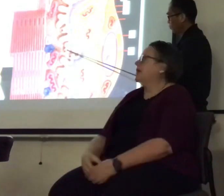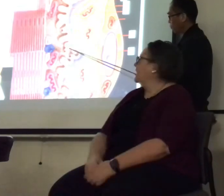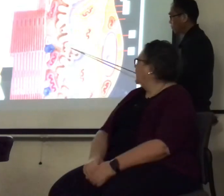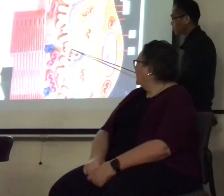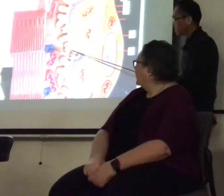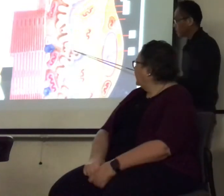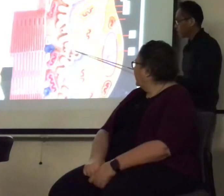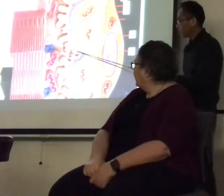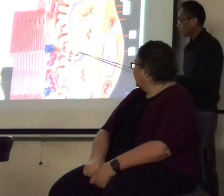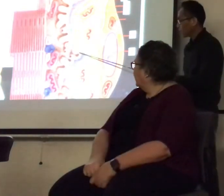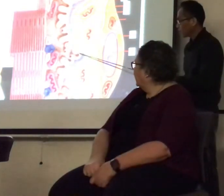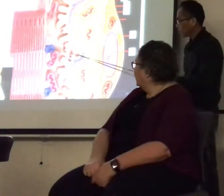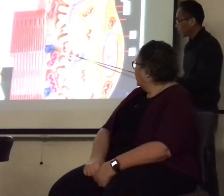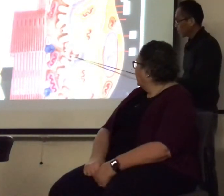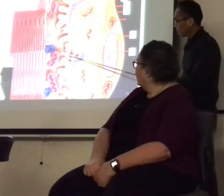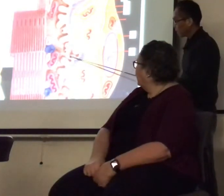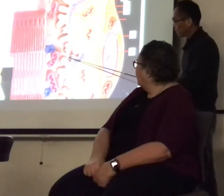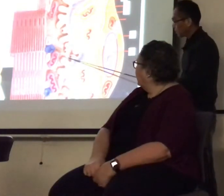Number 13.